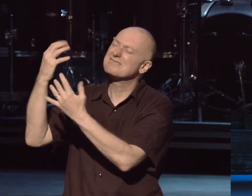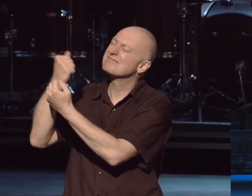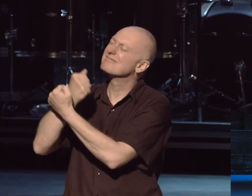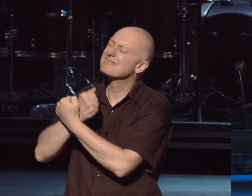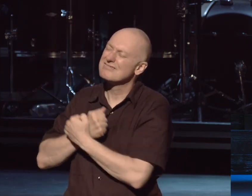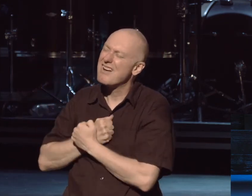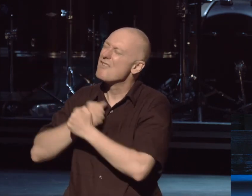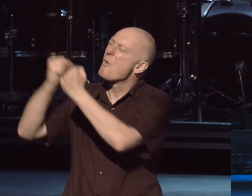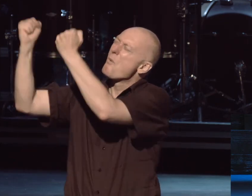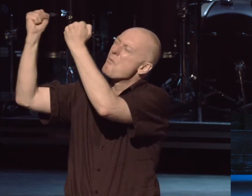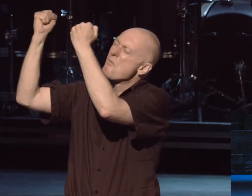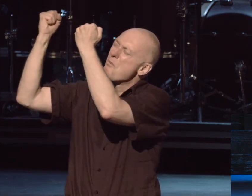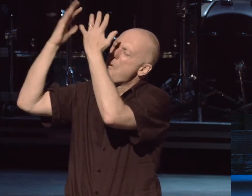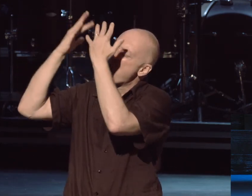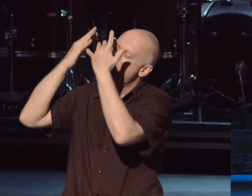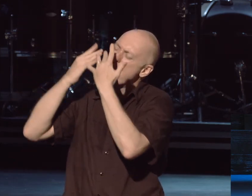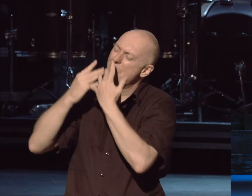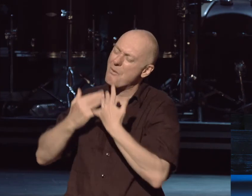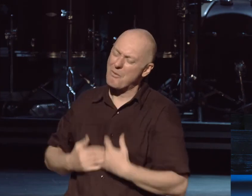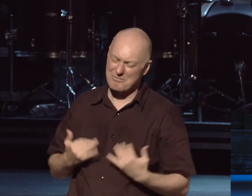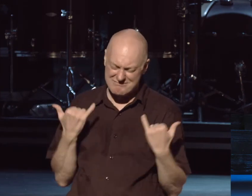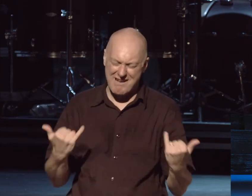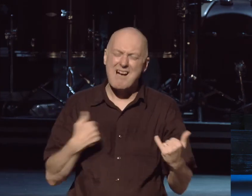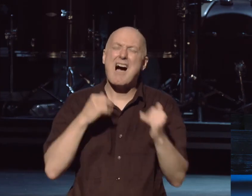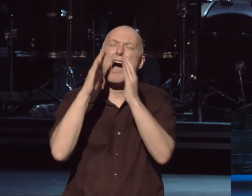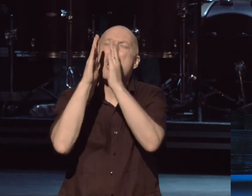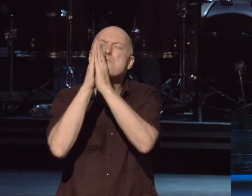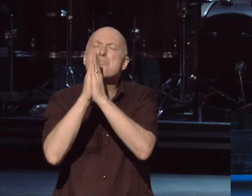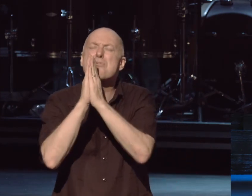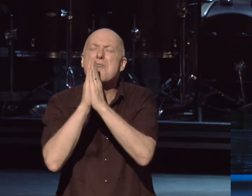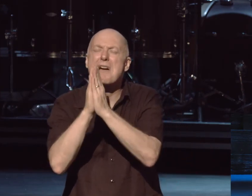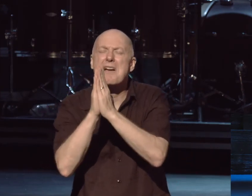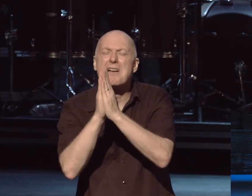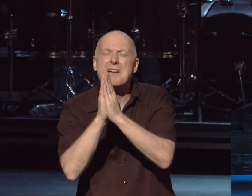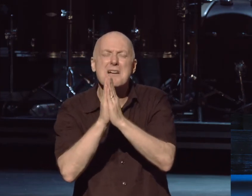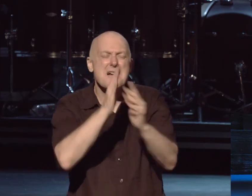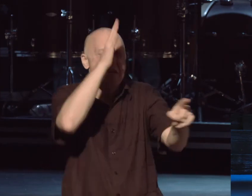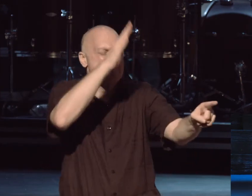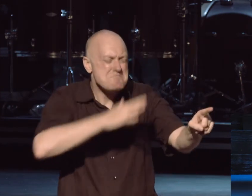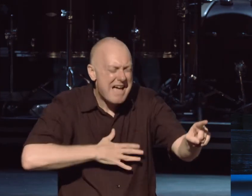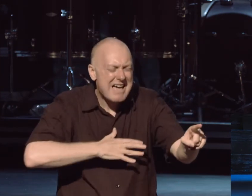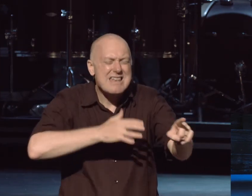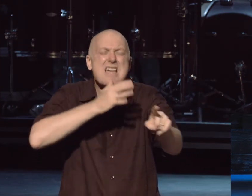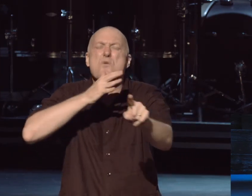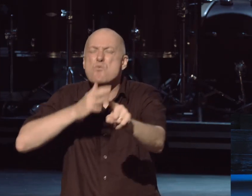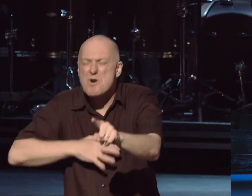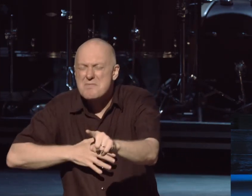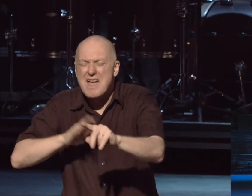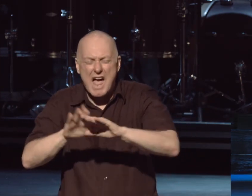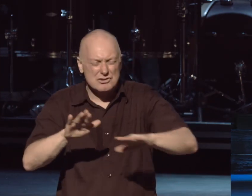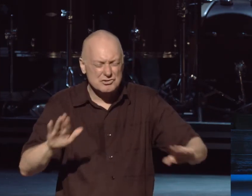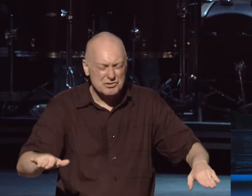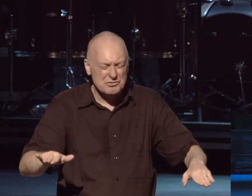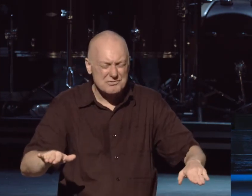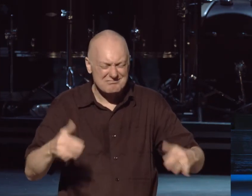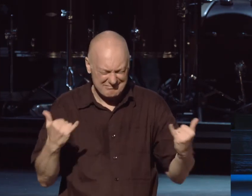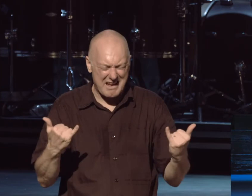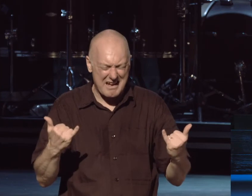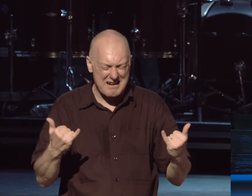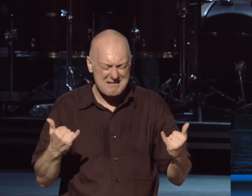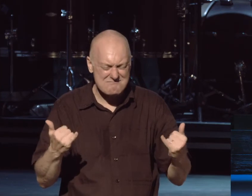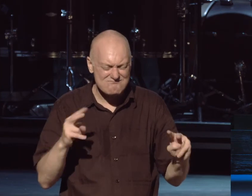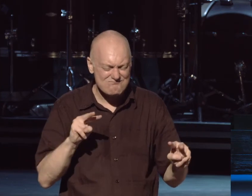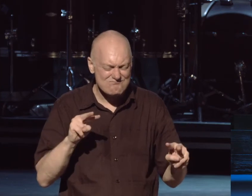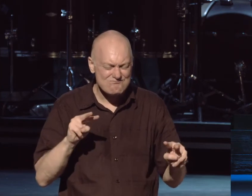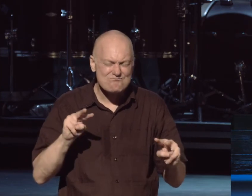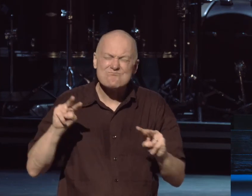even now. And I pray that in turn, Lord, there would be men, there'd be women, there'd be children looking up to God in a new way with a new hope and